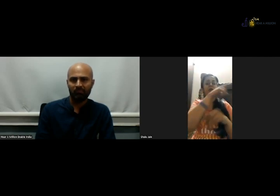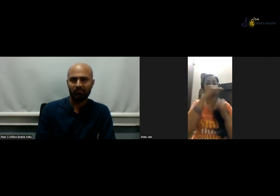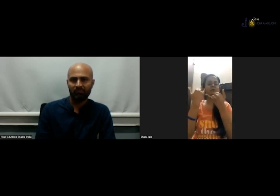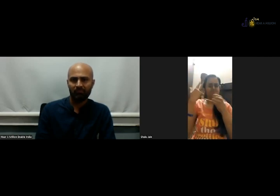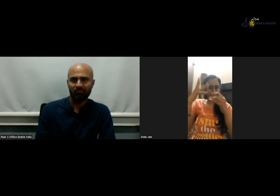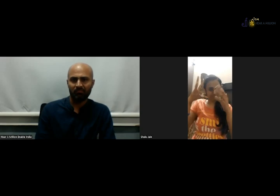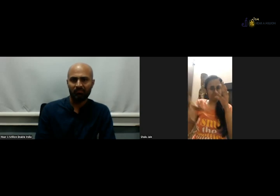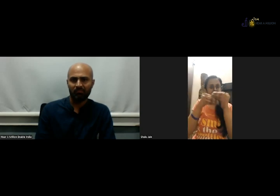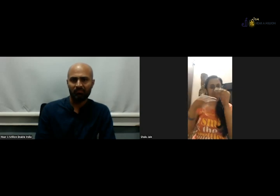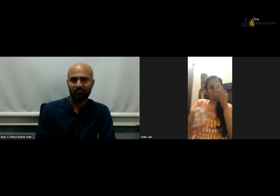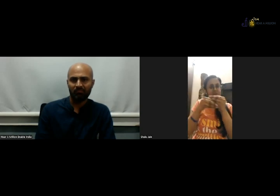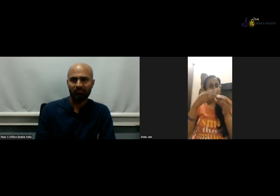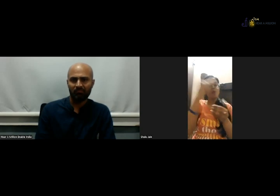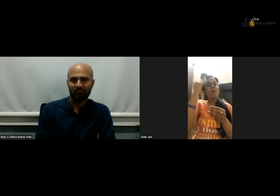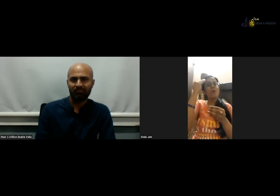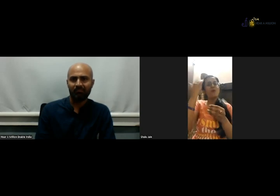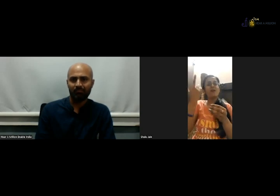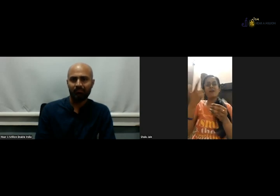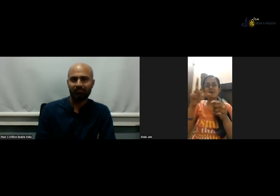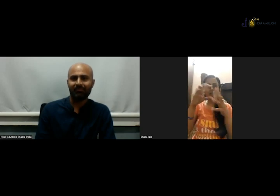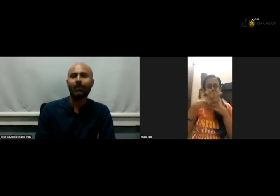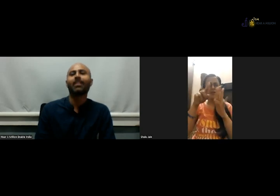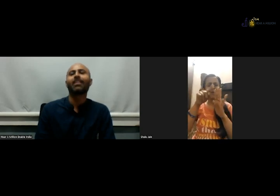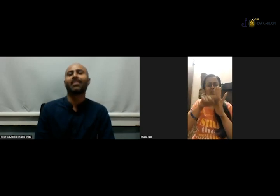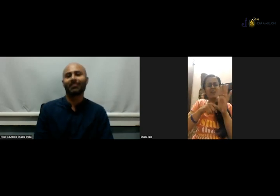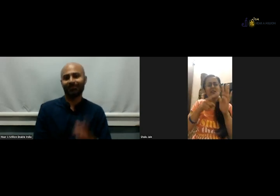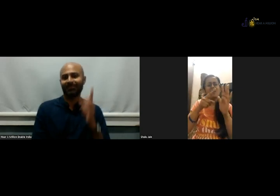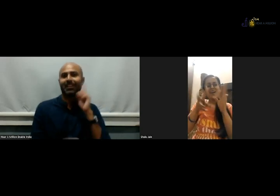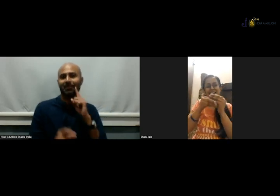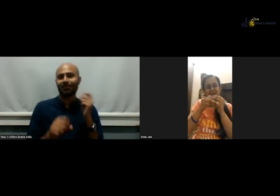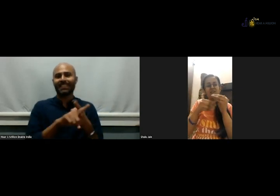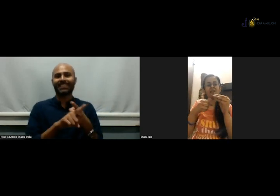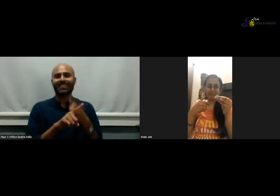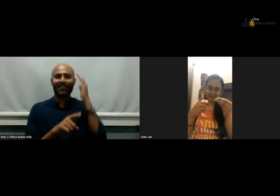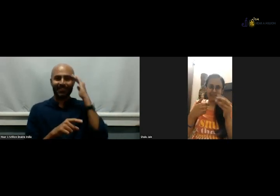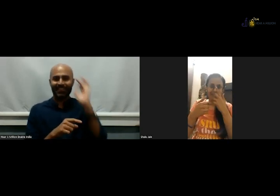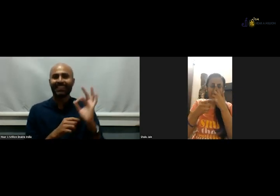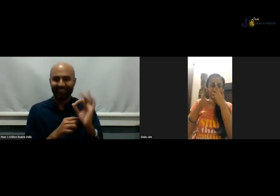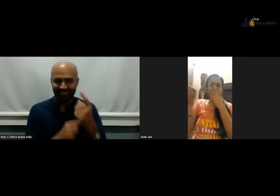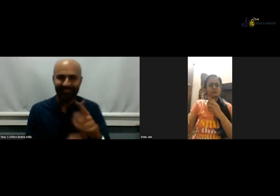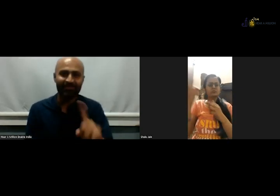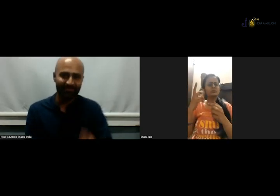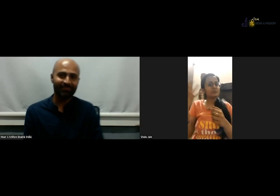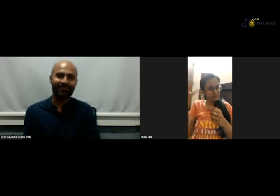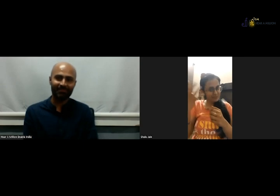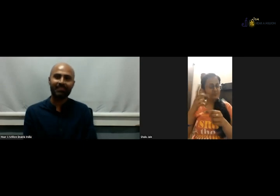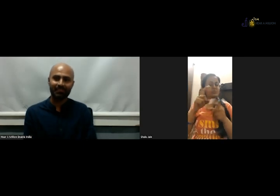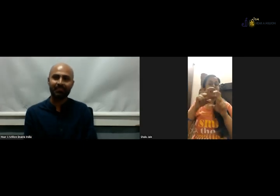discussion. I shared my story. Sudamni already had